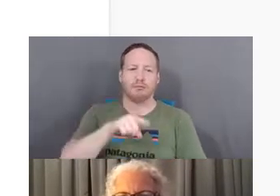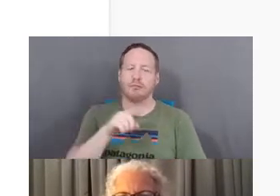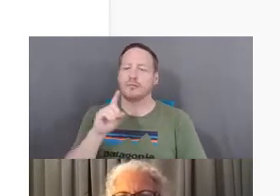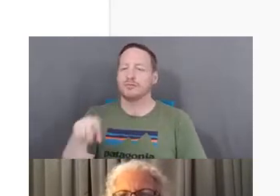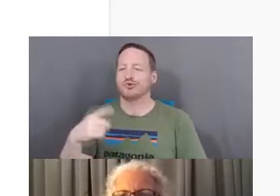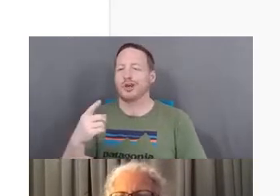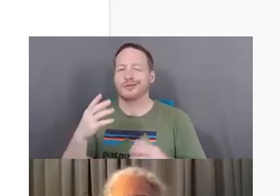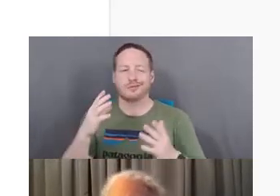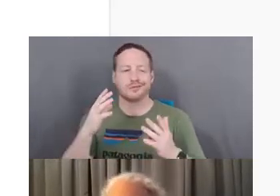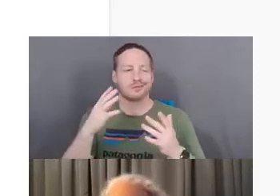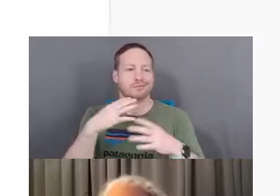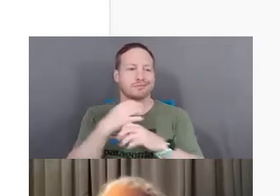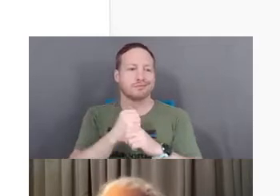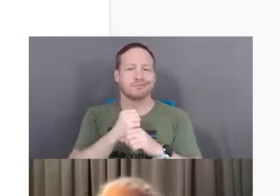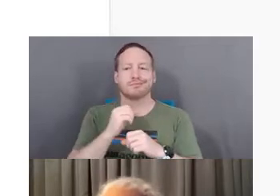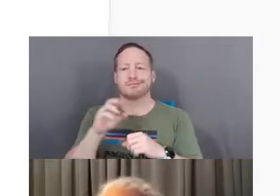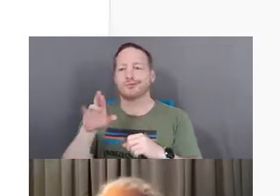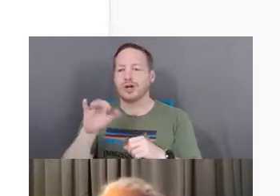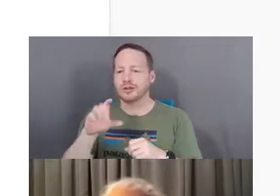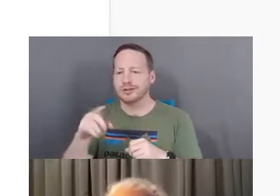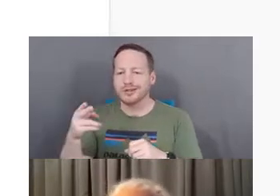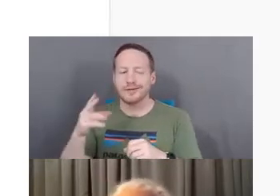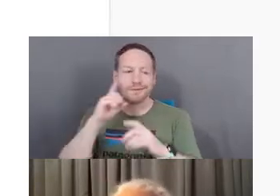This is the vision and mission about